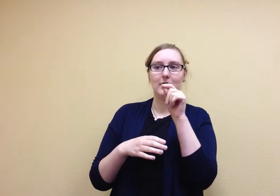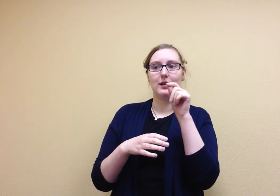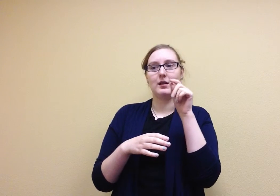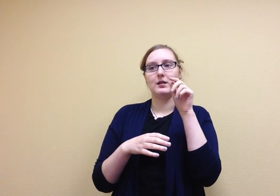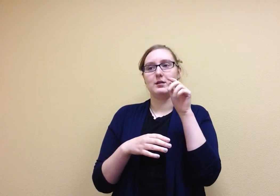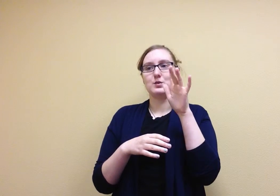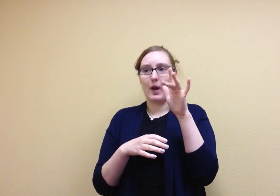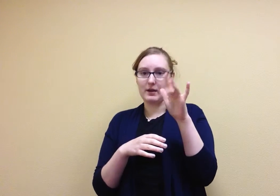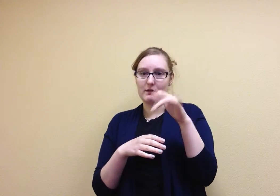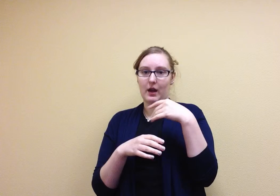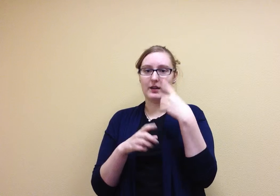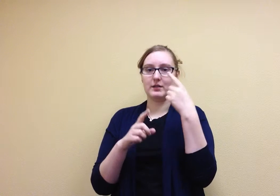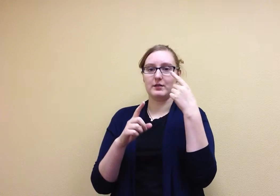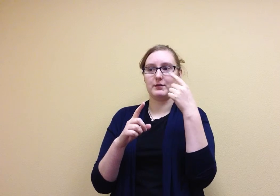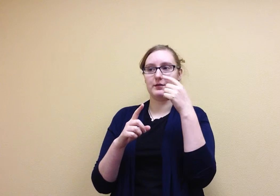25, 45, and